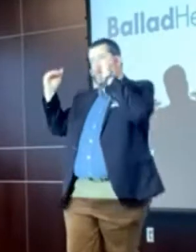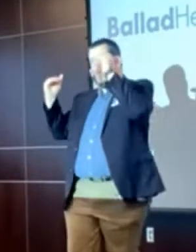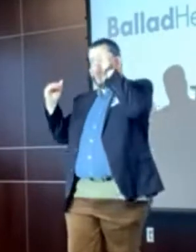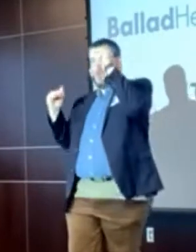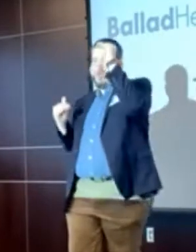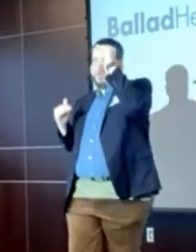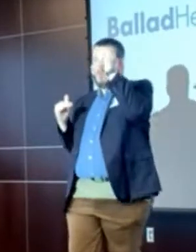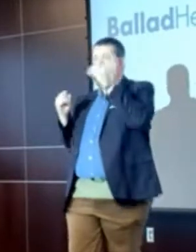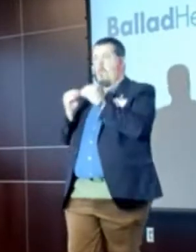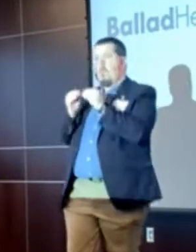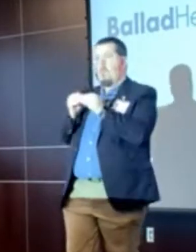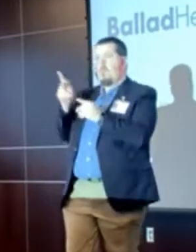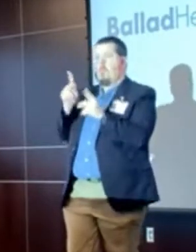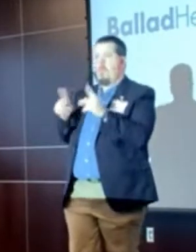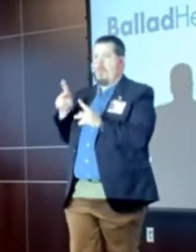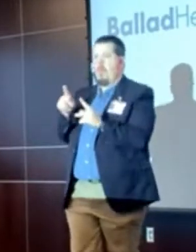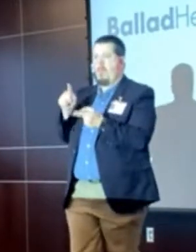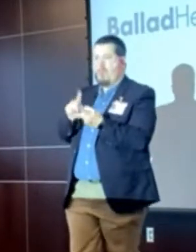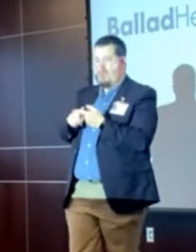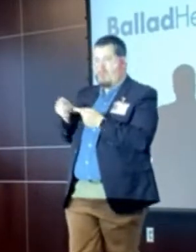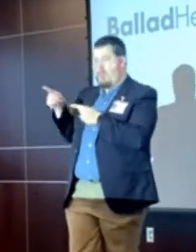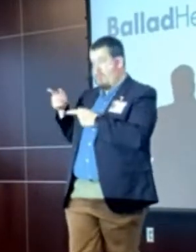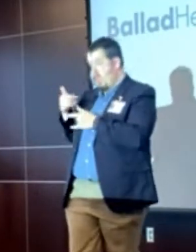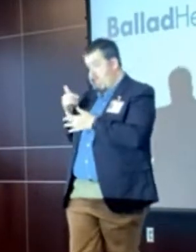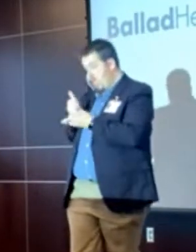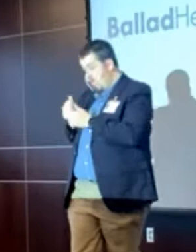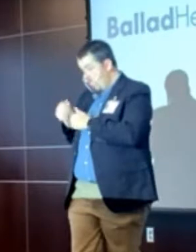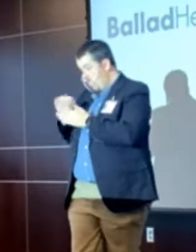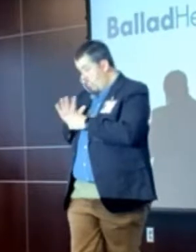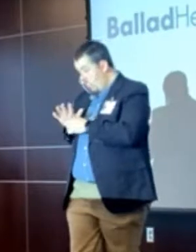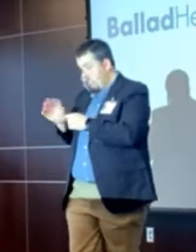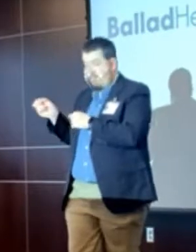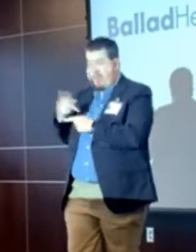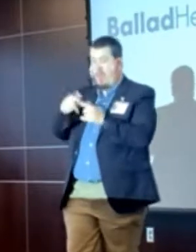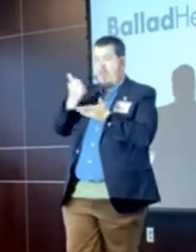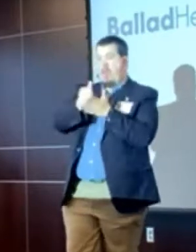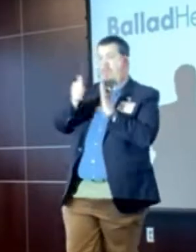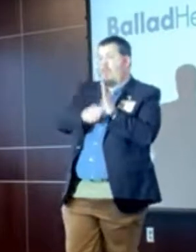to front lines come back into surgery and start helping do that work